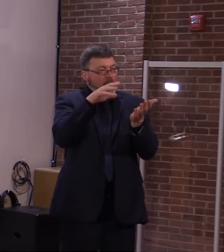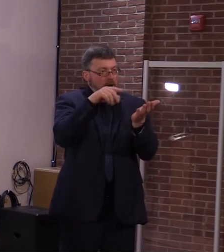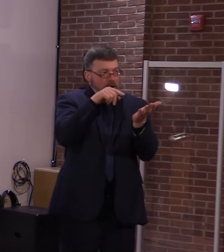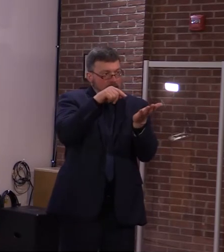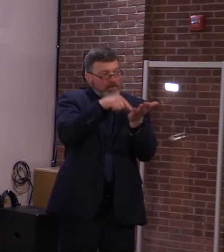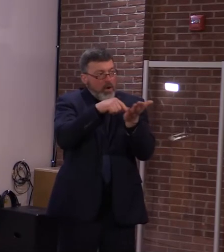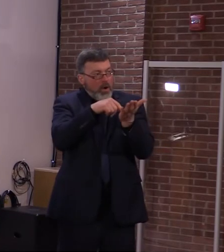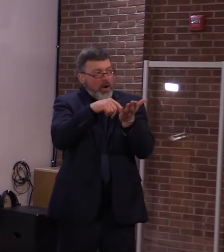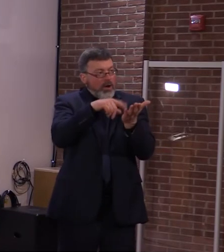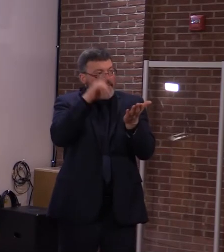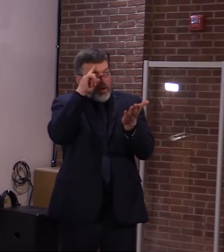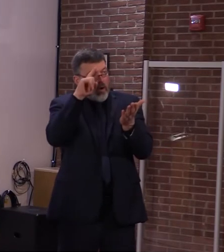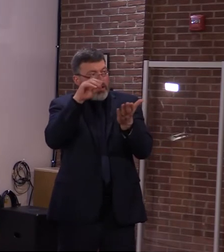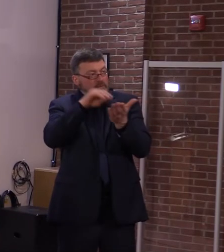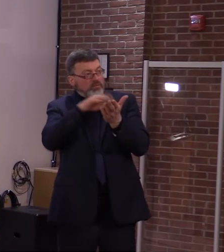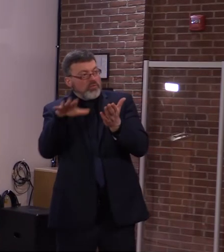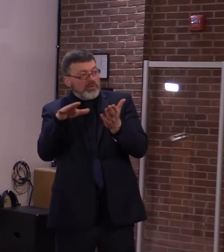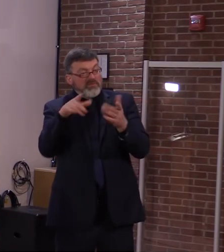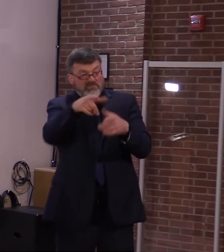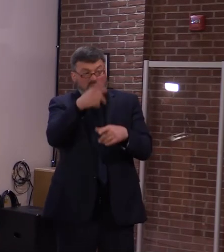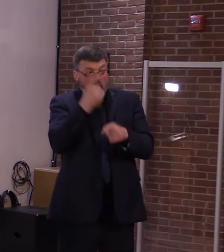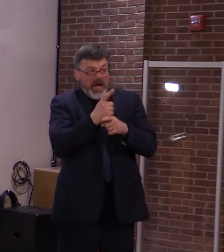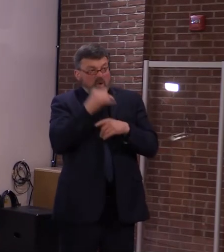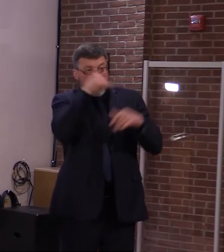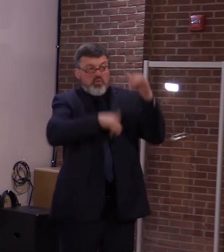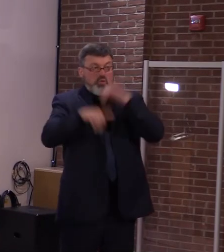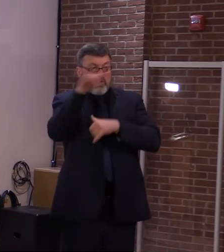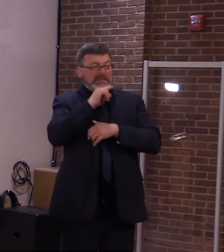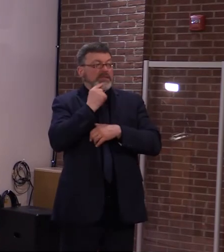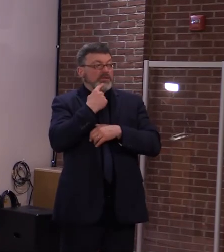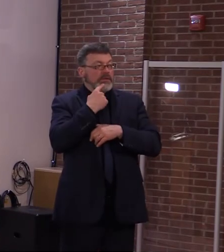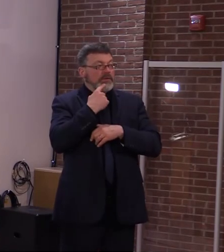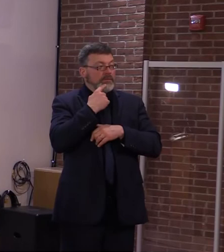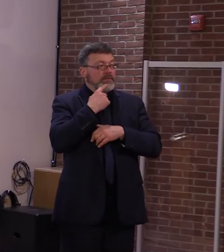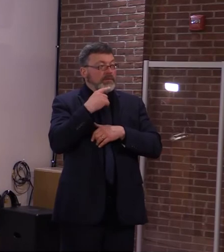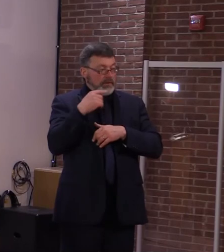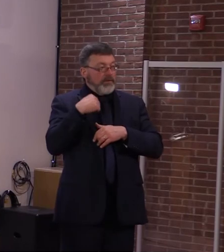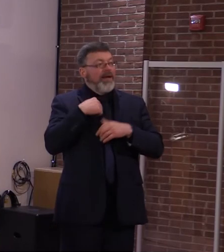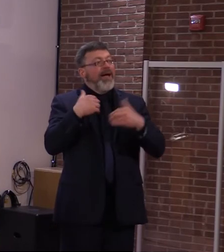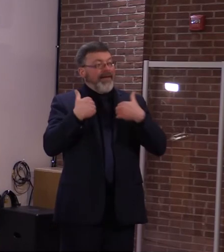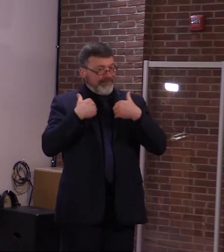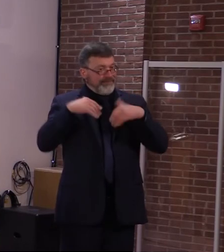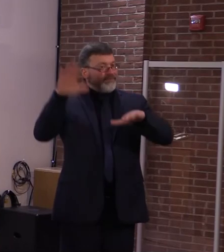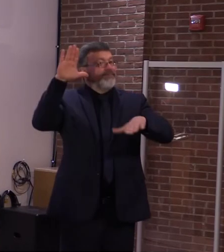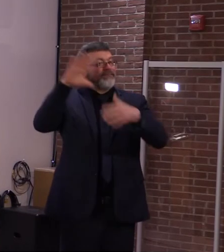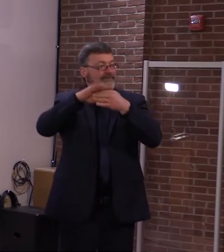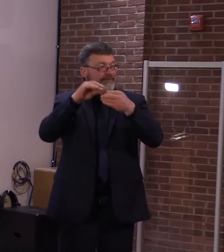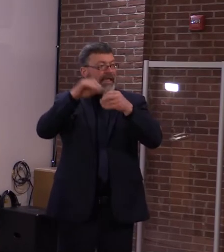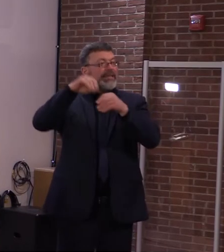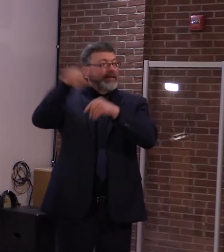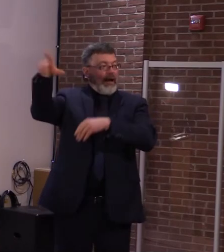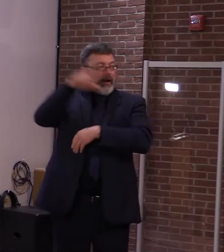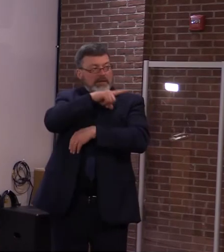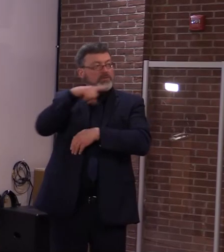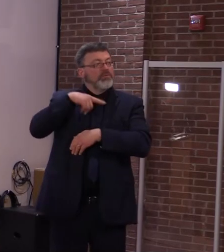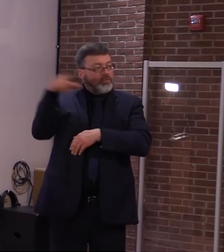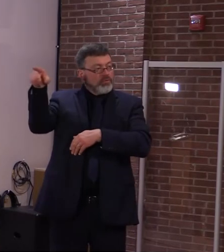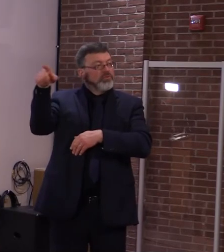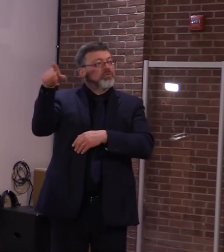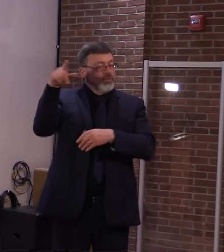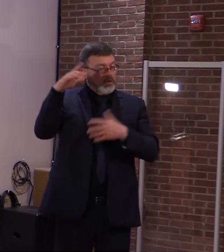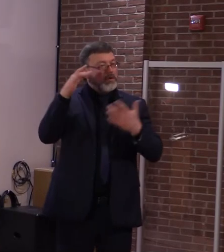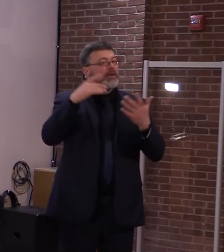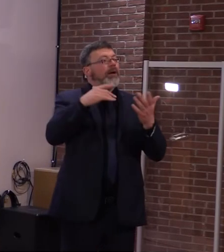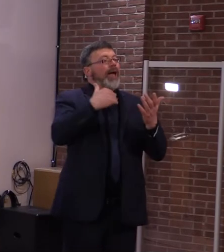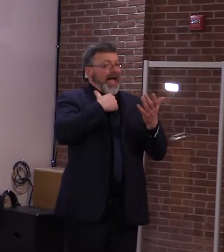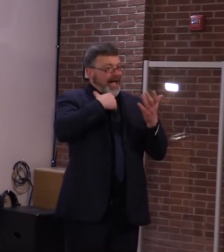you point to, Greg, that's why we've been testifying in favor of doing an implementation study. I don't know what the right answer